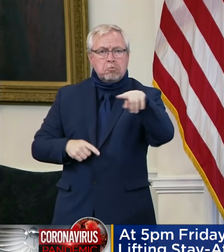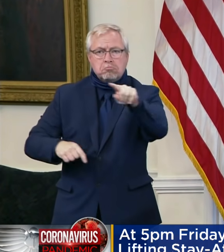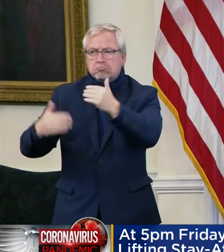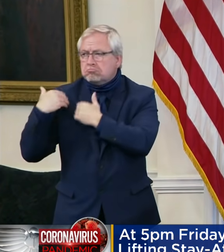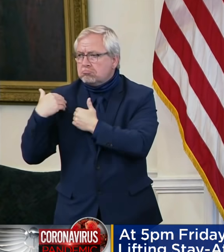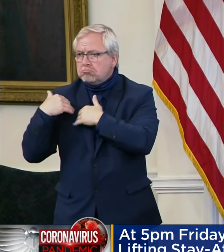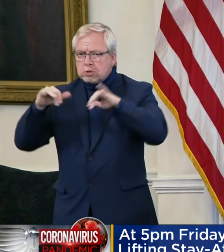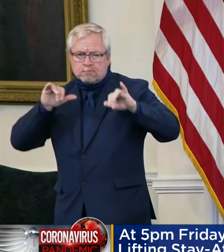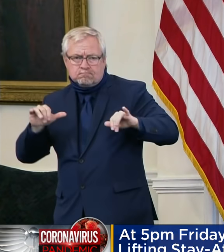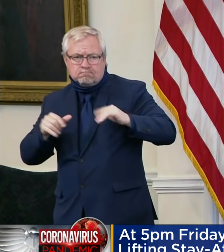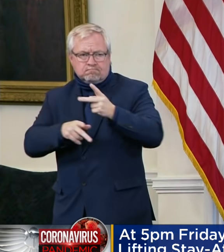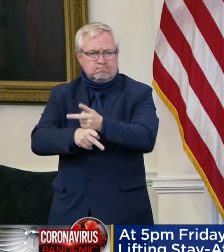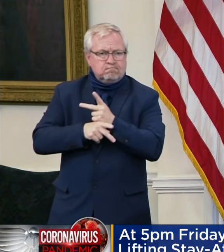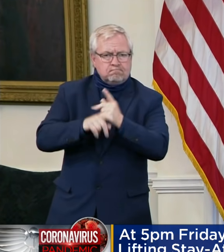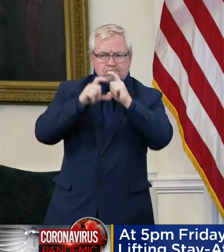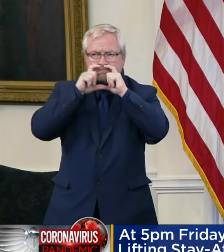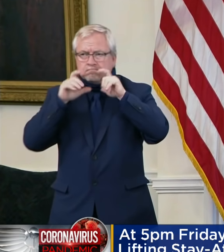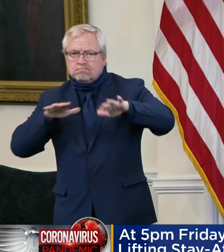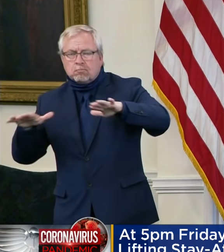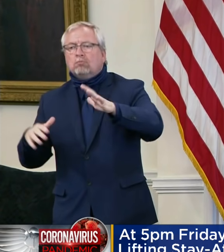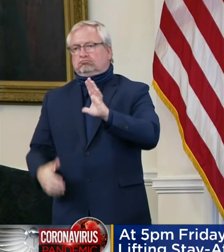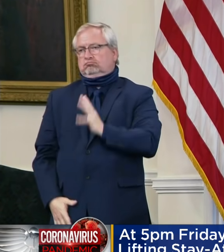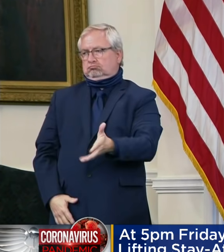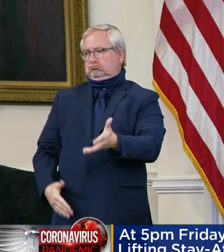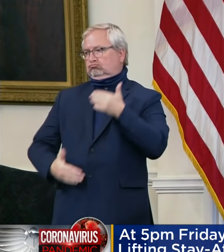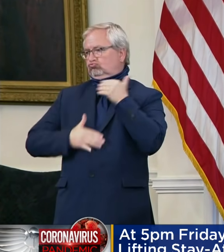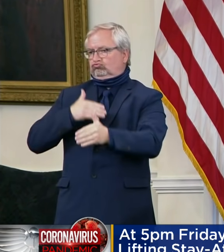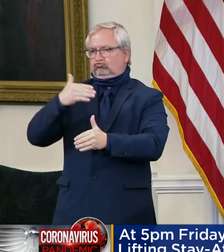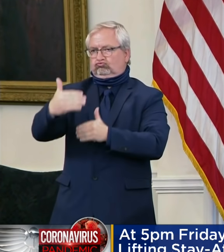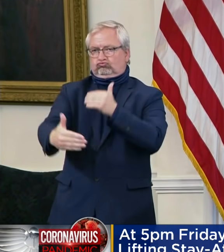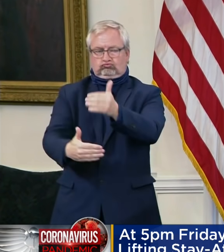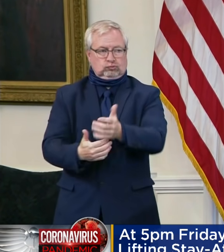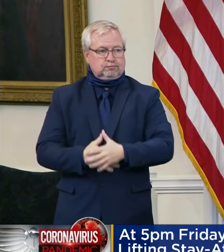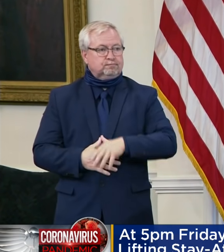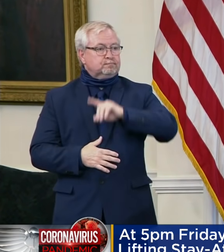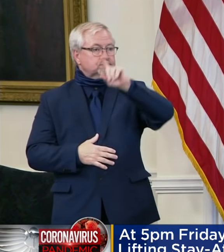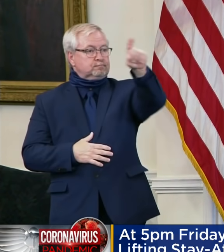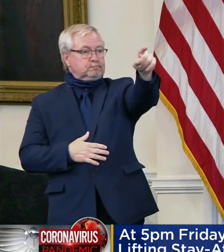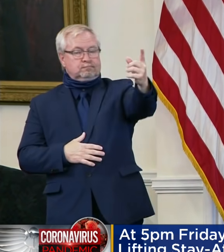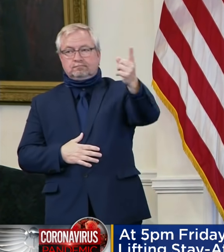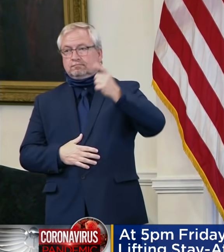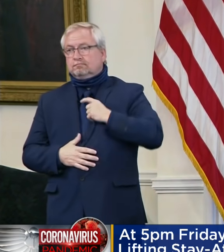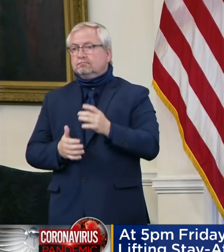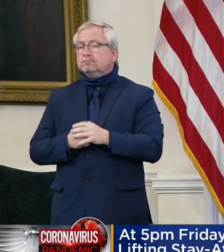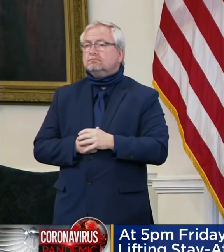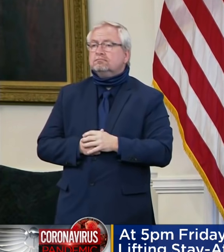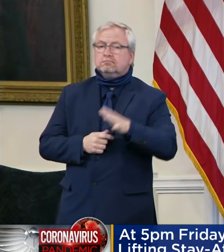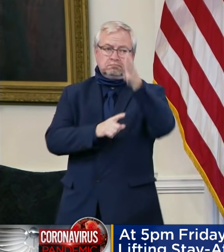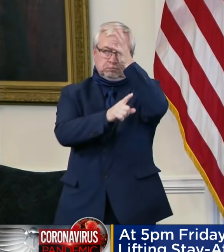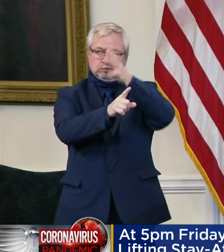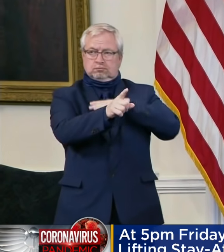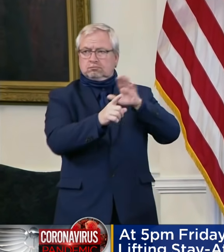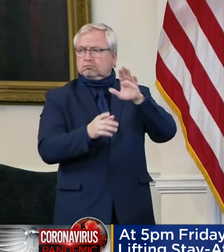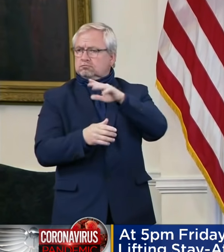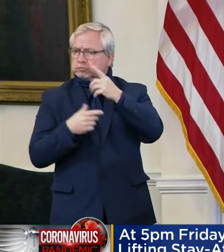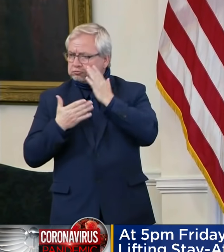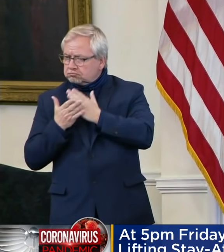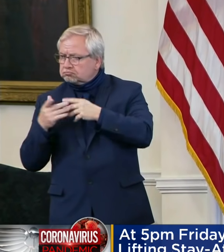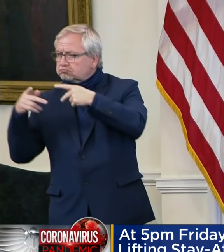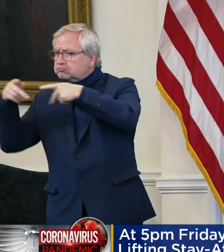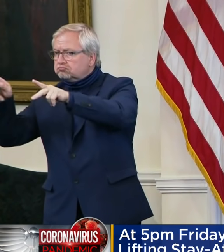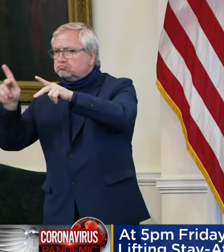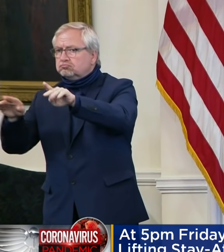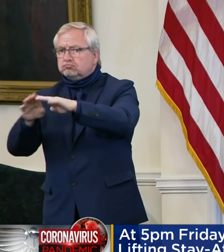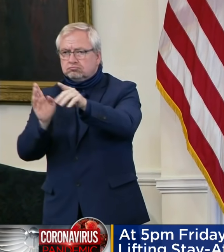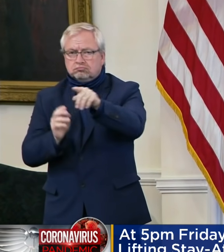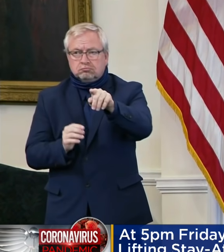quicker. Luke? With the expanded opening of businesses, will the child care